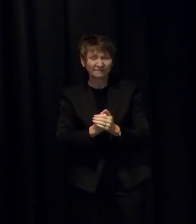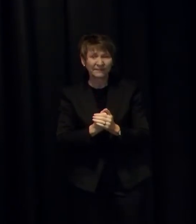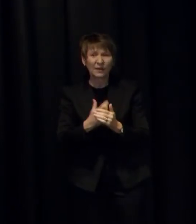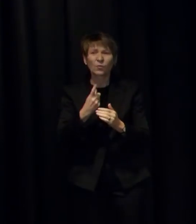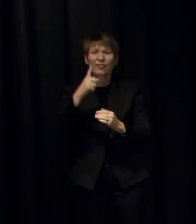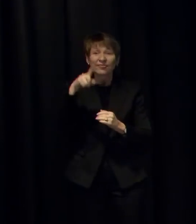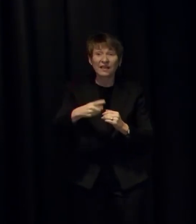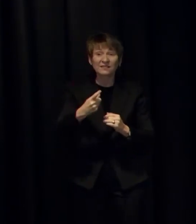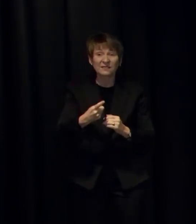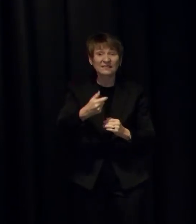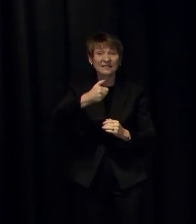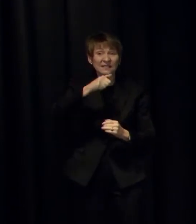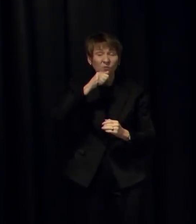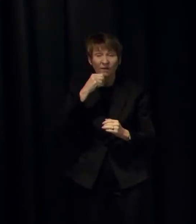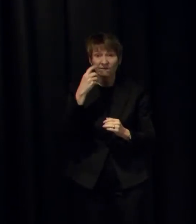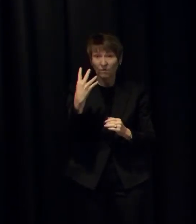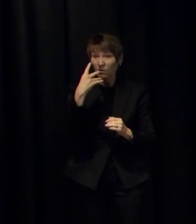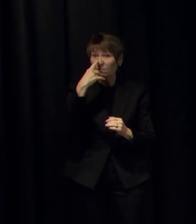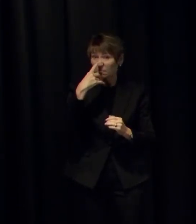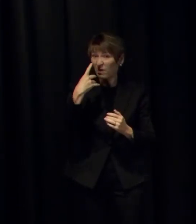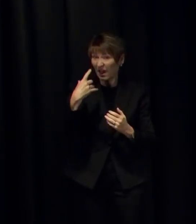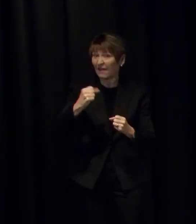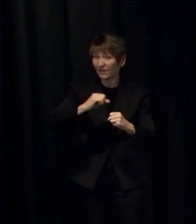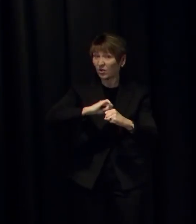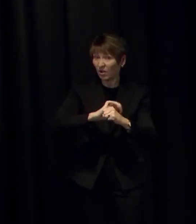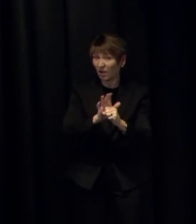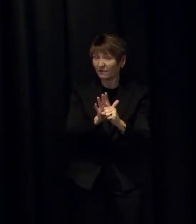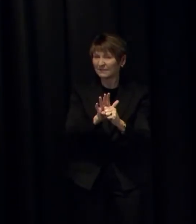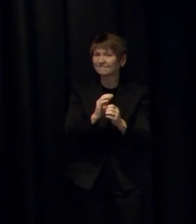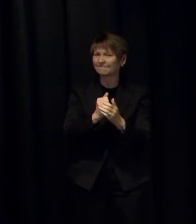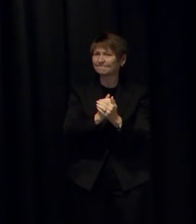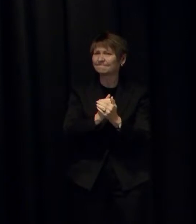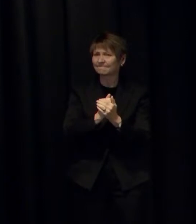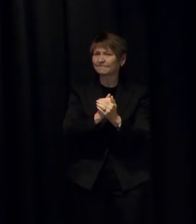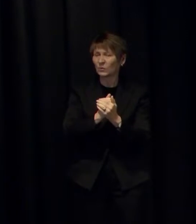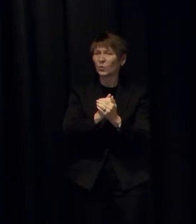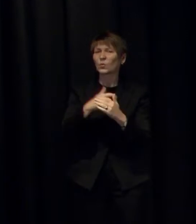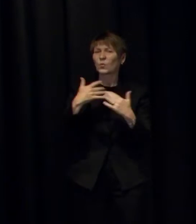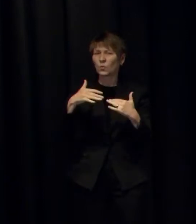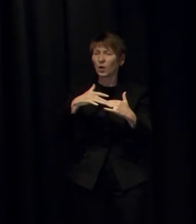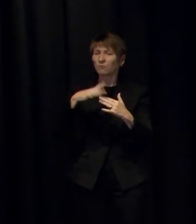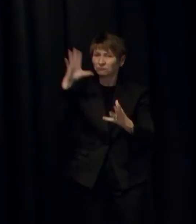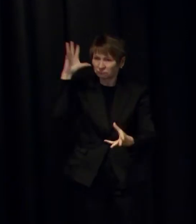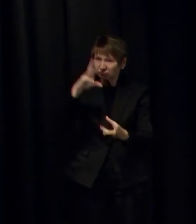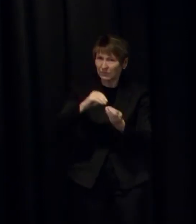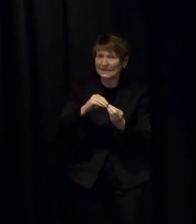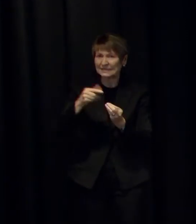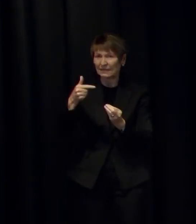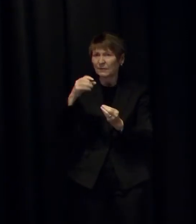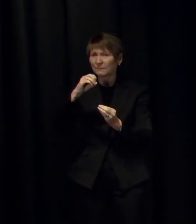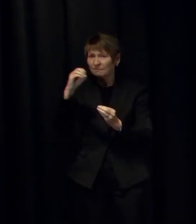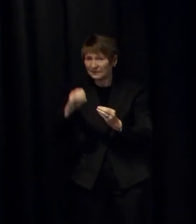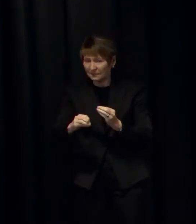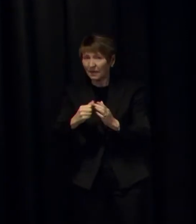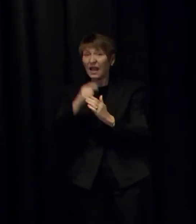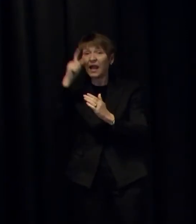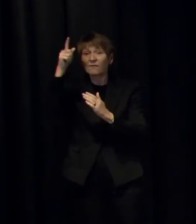of 1,604 or about 7% of all active cases. Of note, 33 in Greater